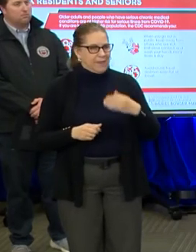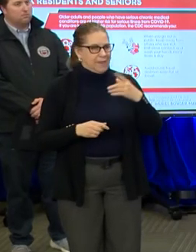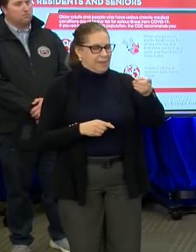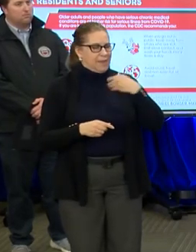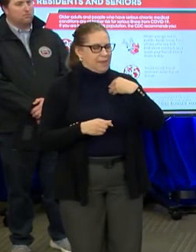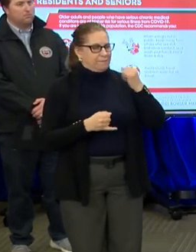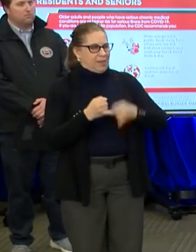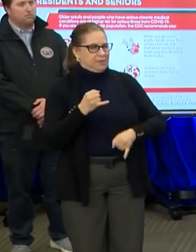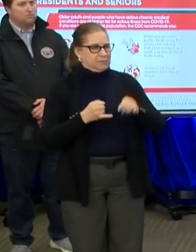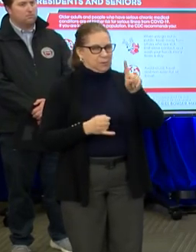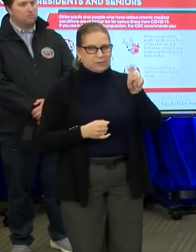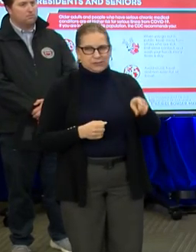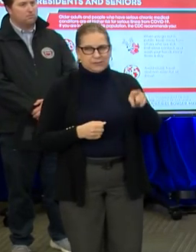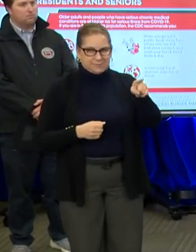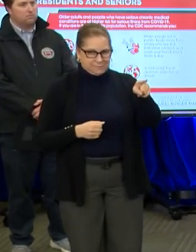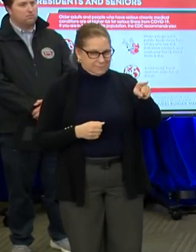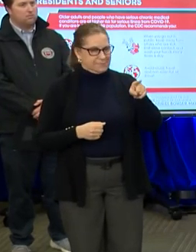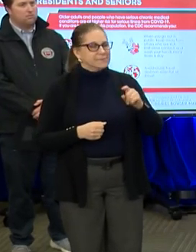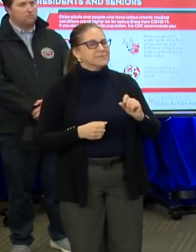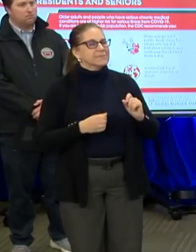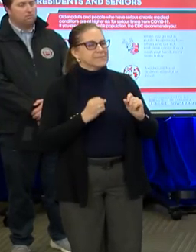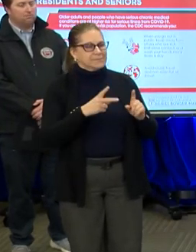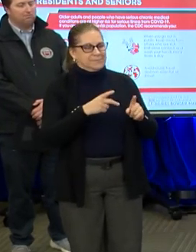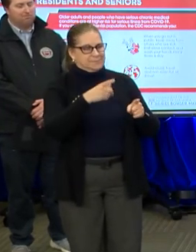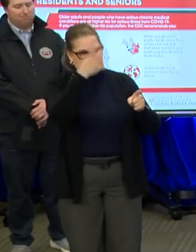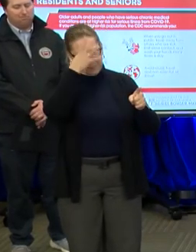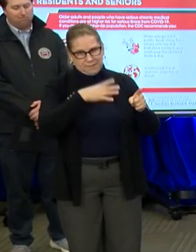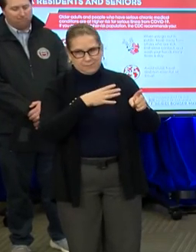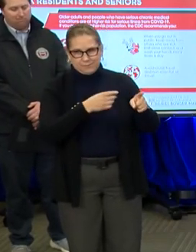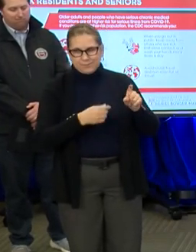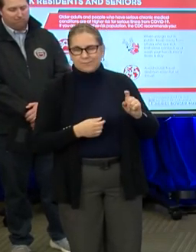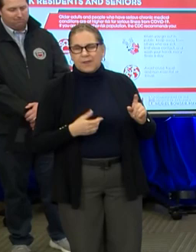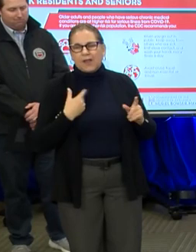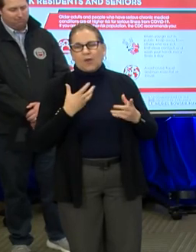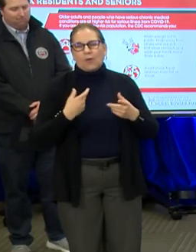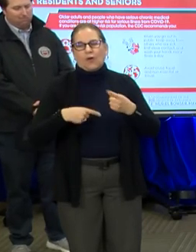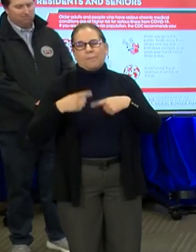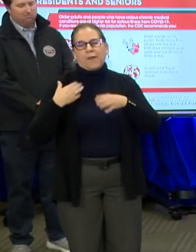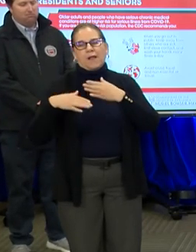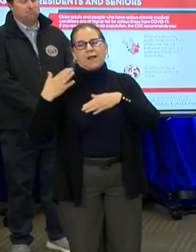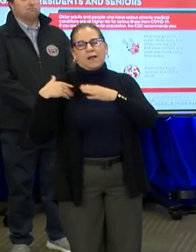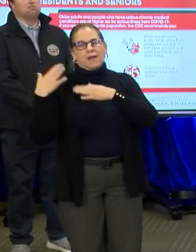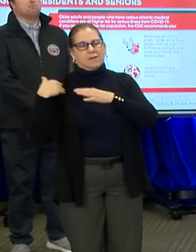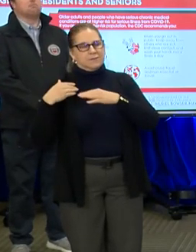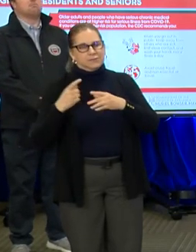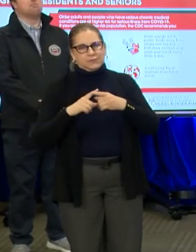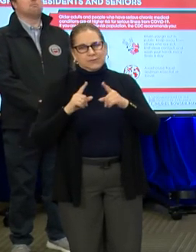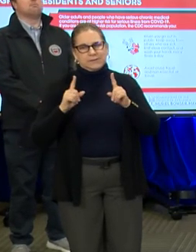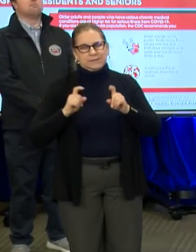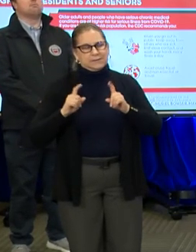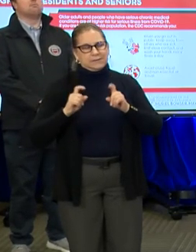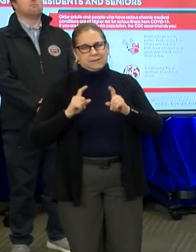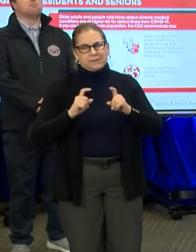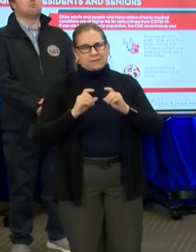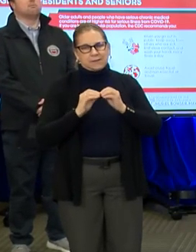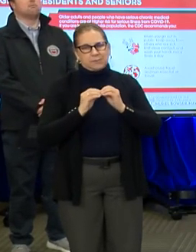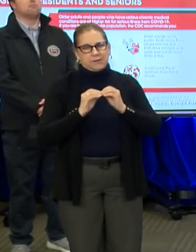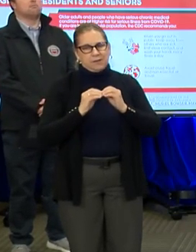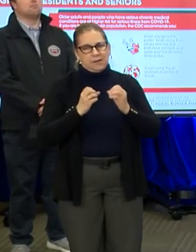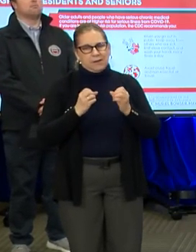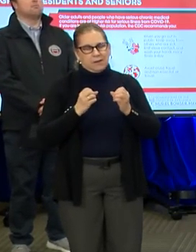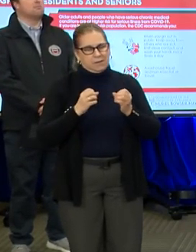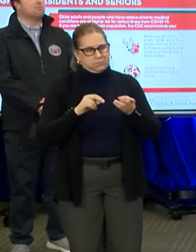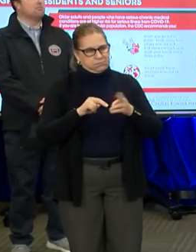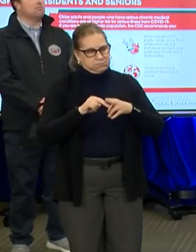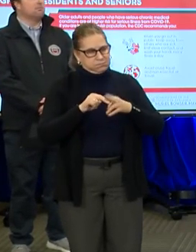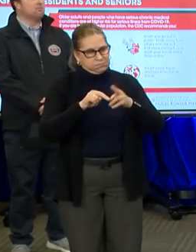Sorry to do that, Columbo, but the last question. I'm getting back to tested numbers. I mean, how much have the numbers gone up over the last week? Dr. Smith talked about numbers at the public